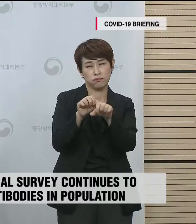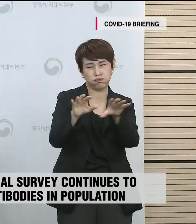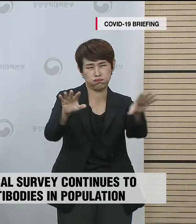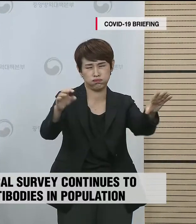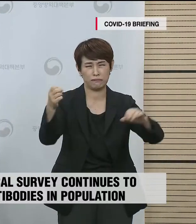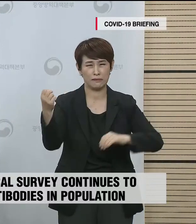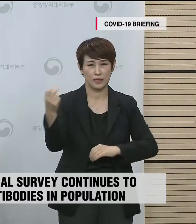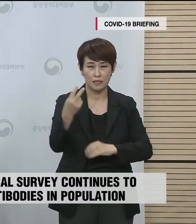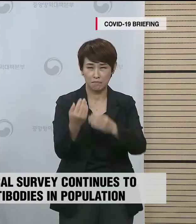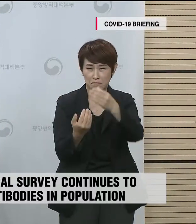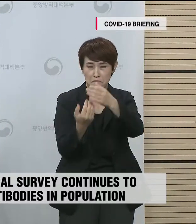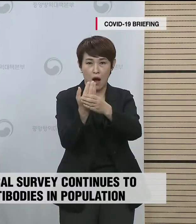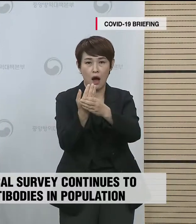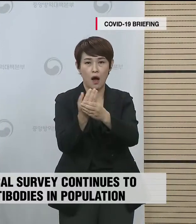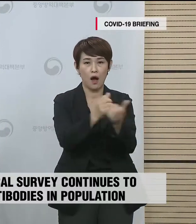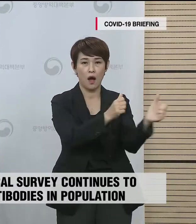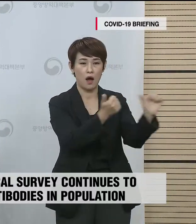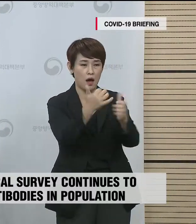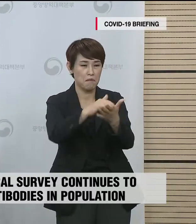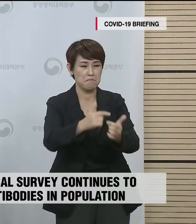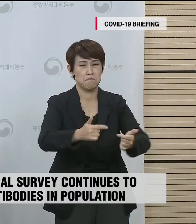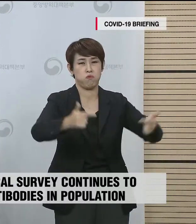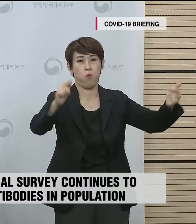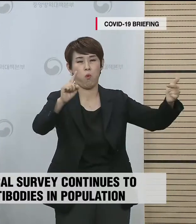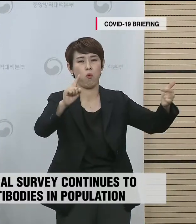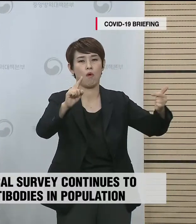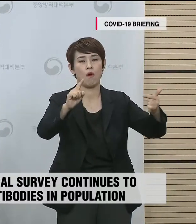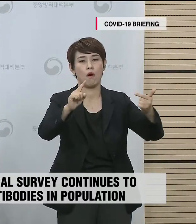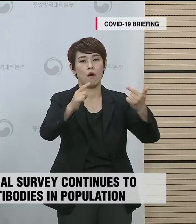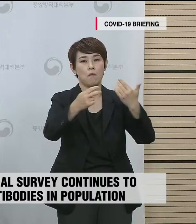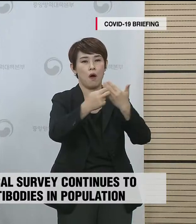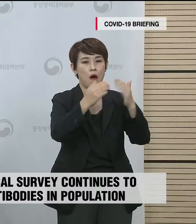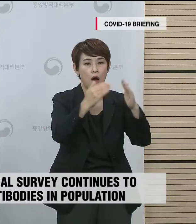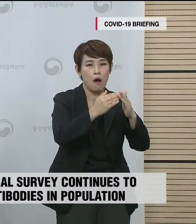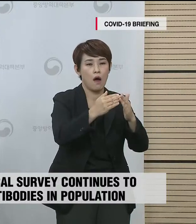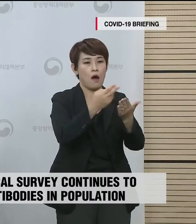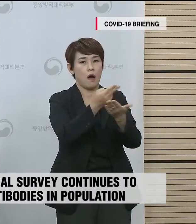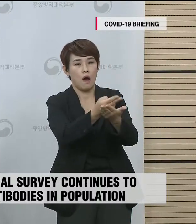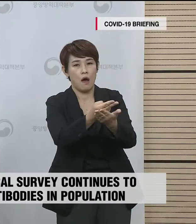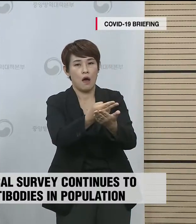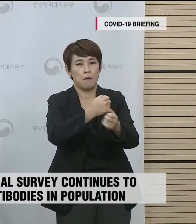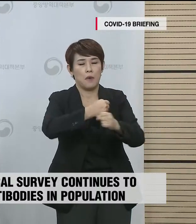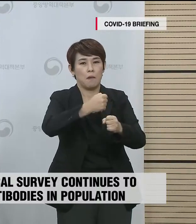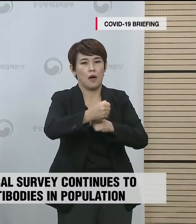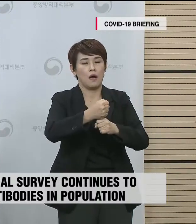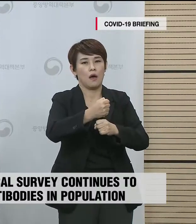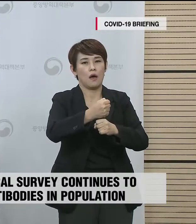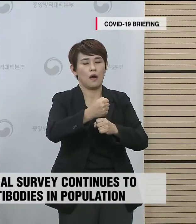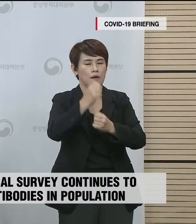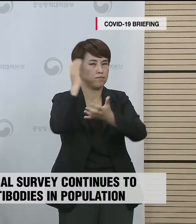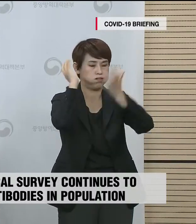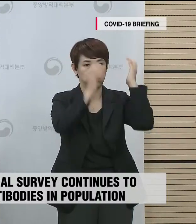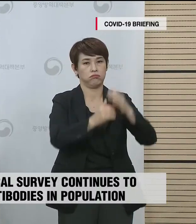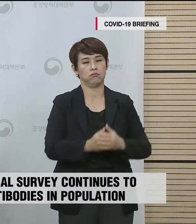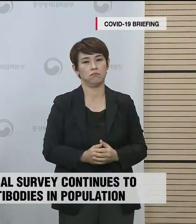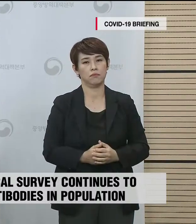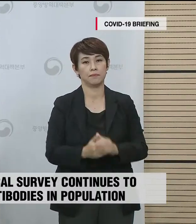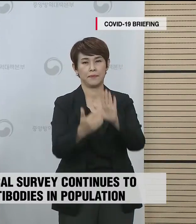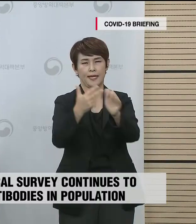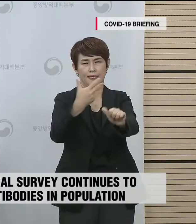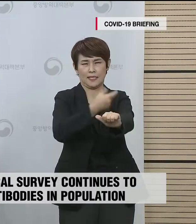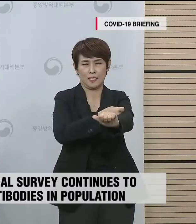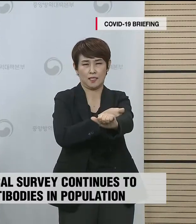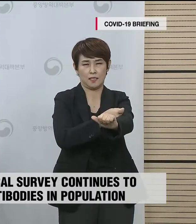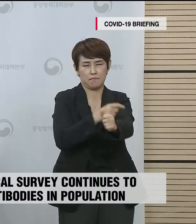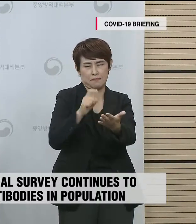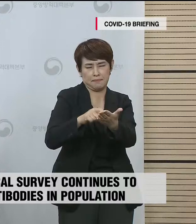large cluster infection and a large increase of the daily tally. And this is also the case in Taiwan. And they